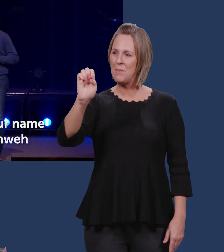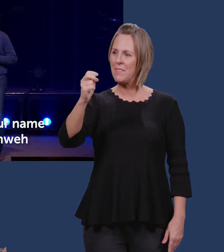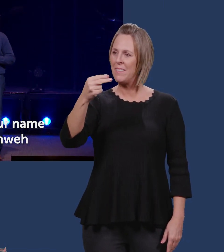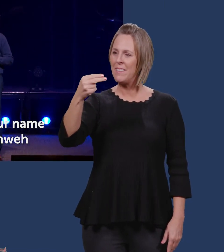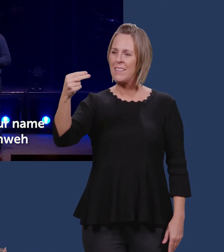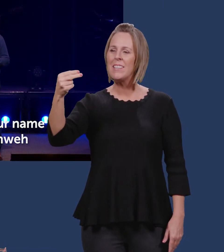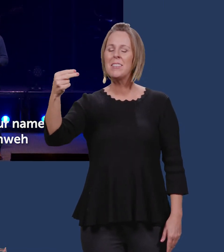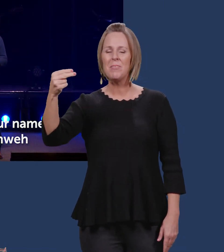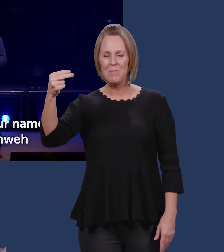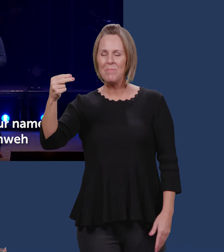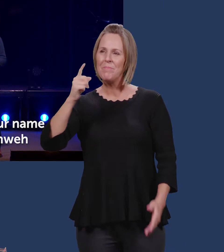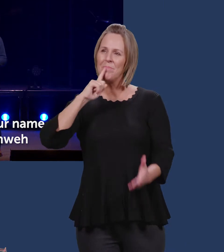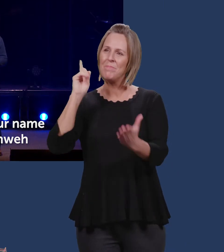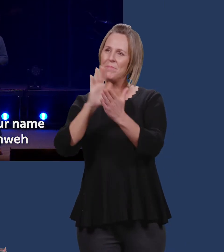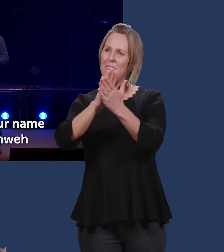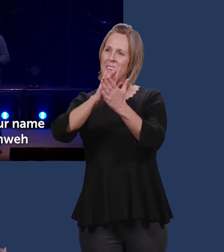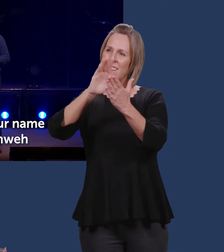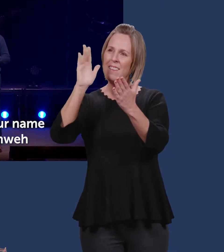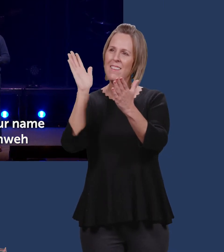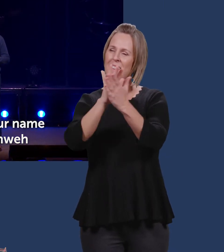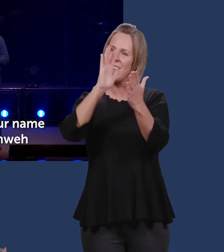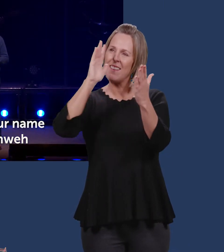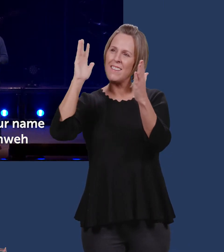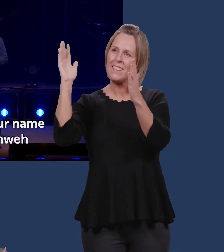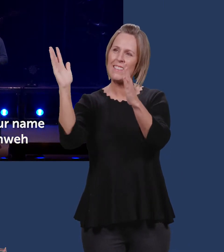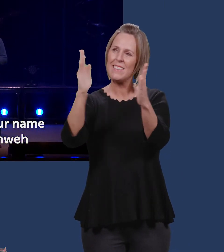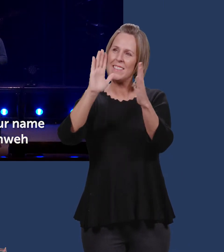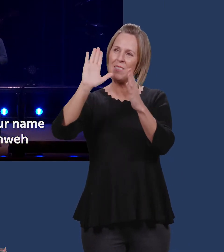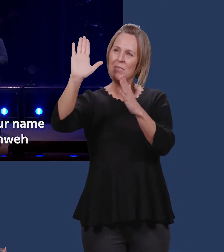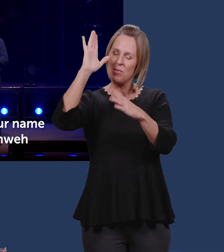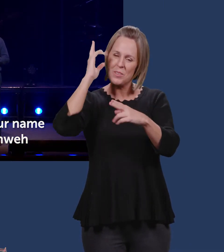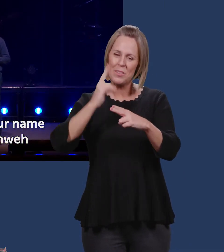praise your name, Yahweh,